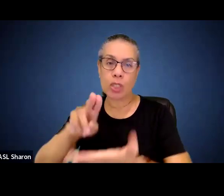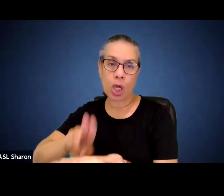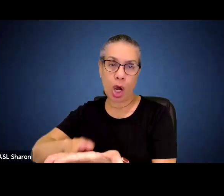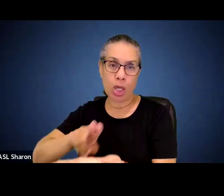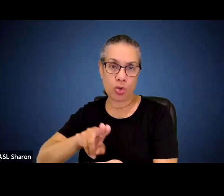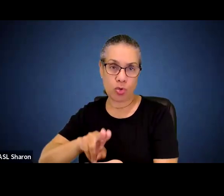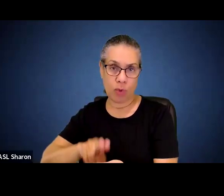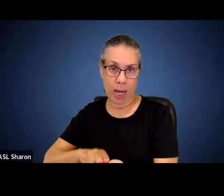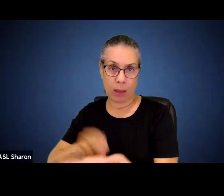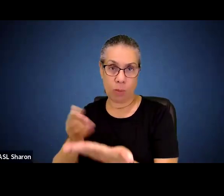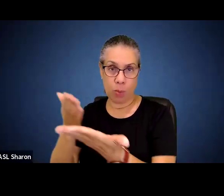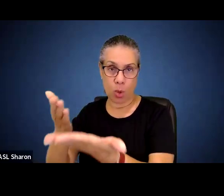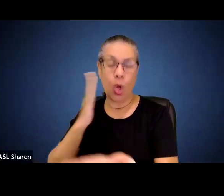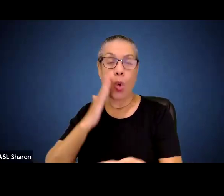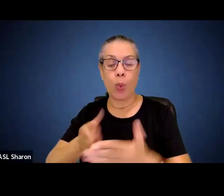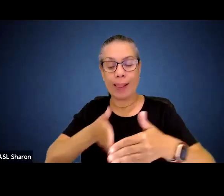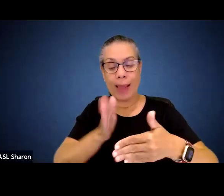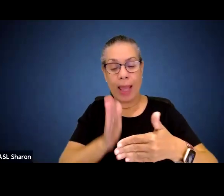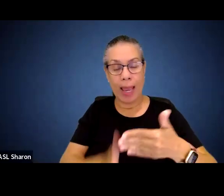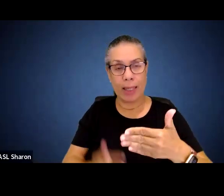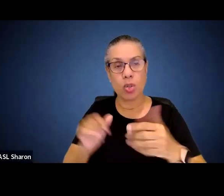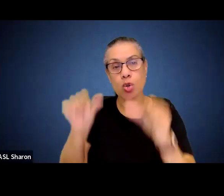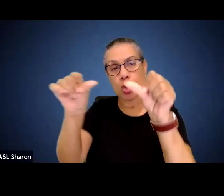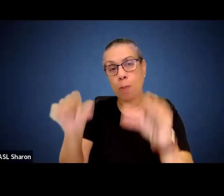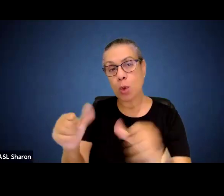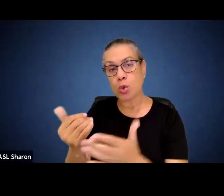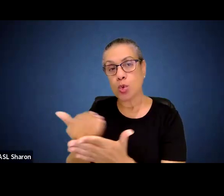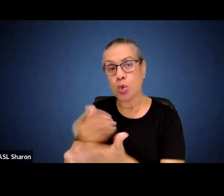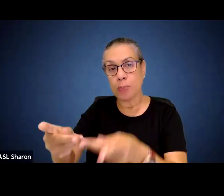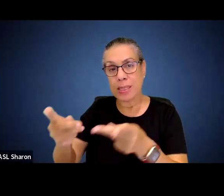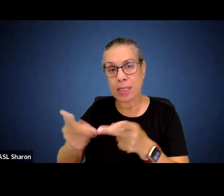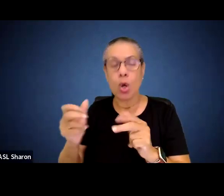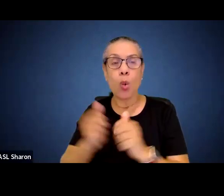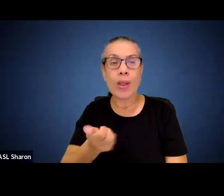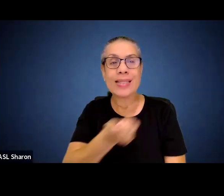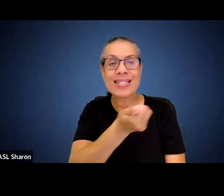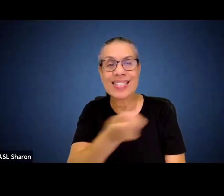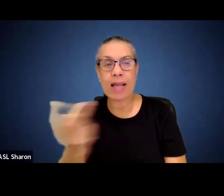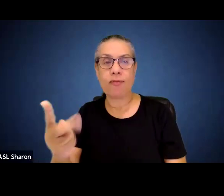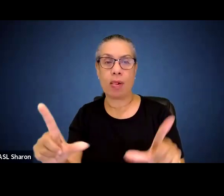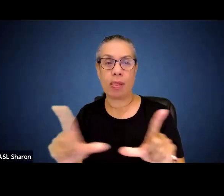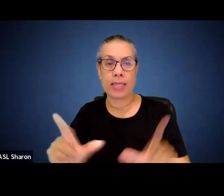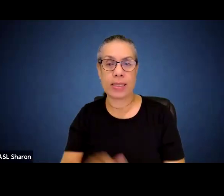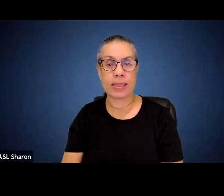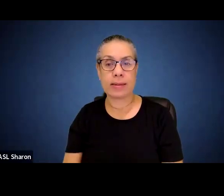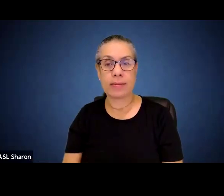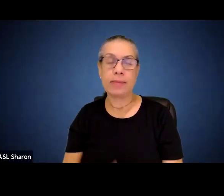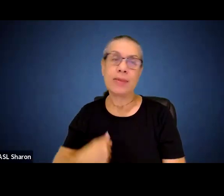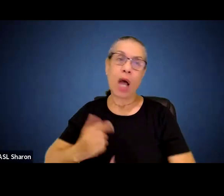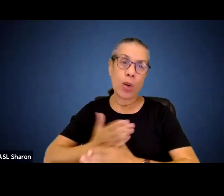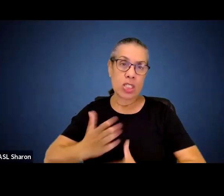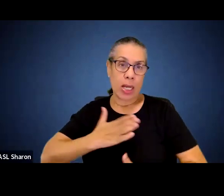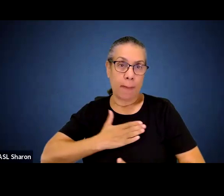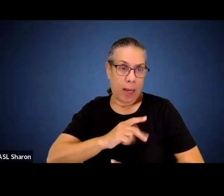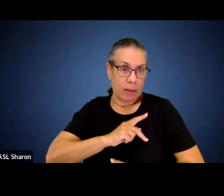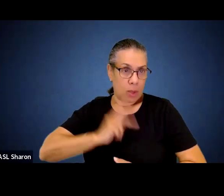proposals that would end posting new positions that require multiple licenses. I wanted to share a story from my own